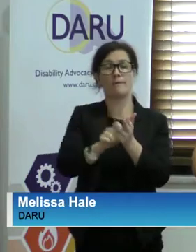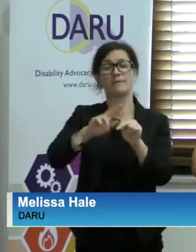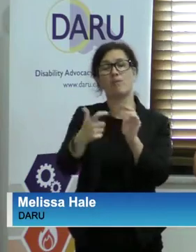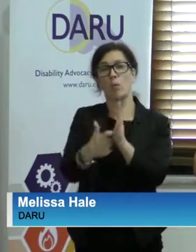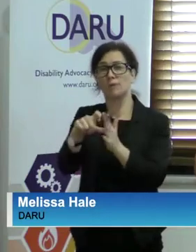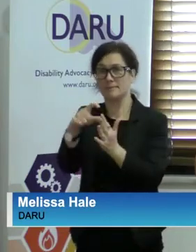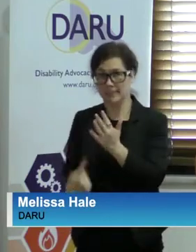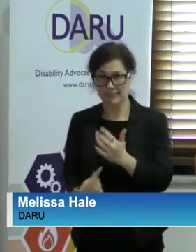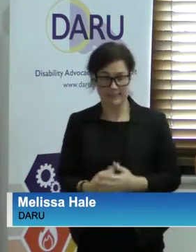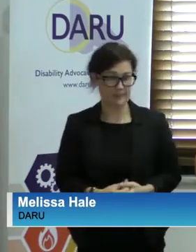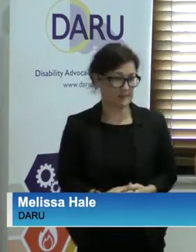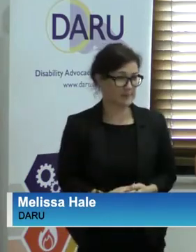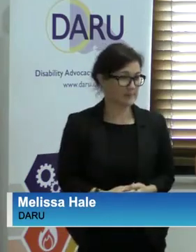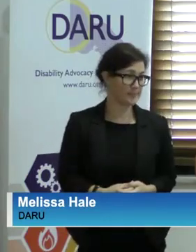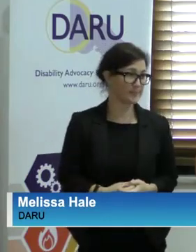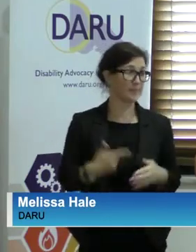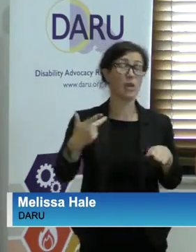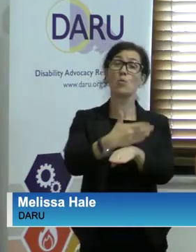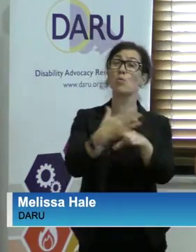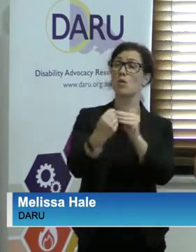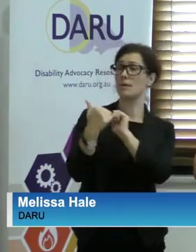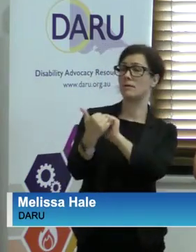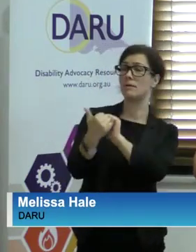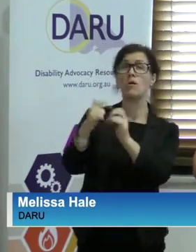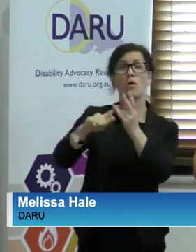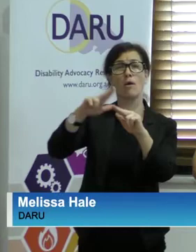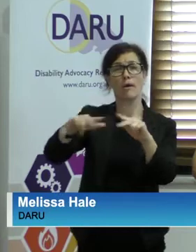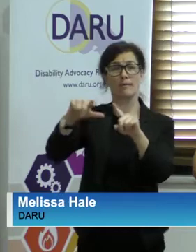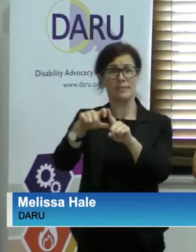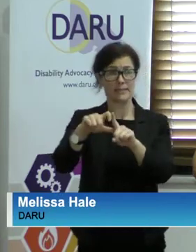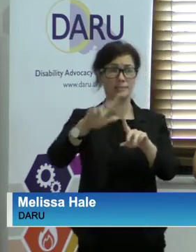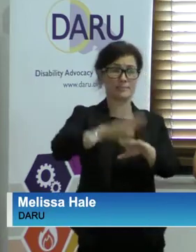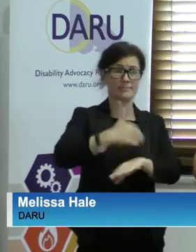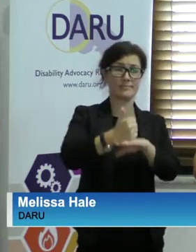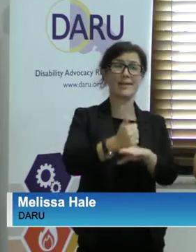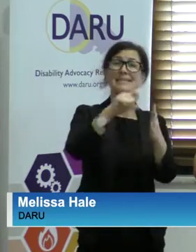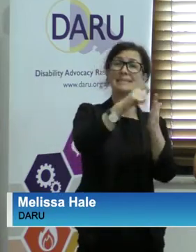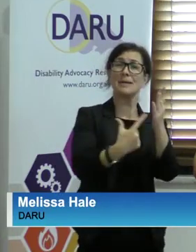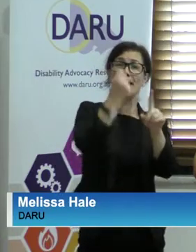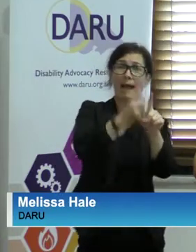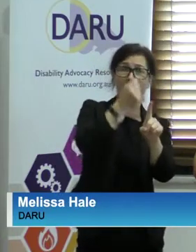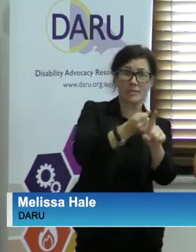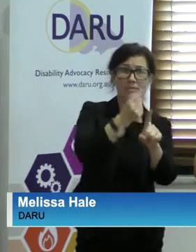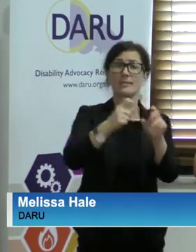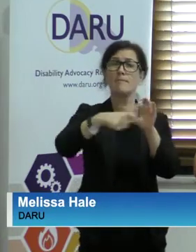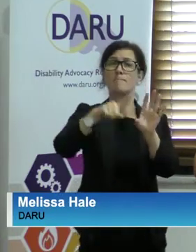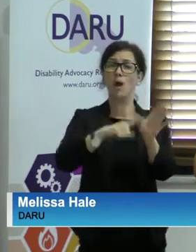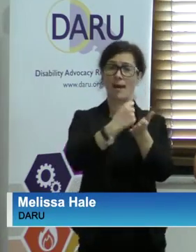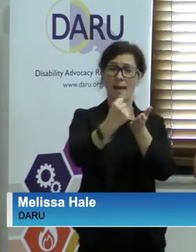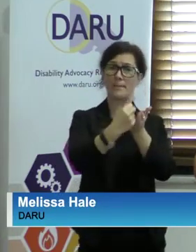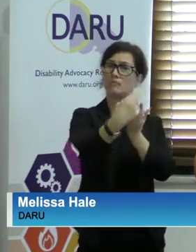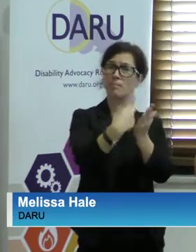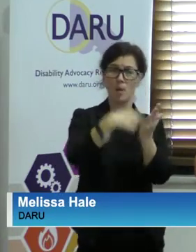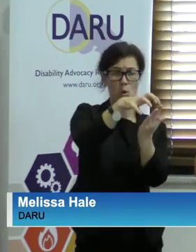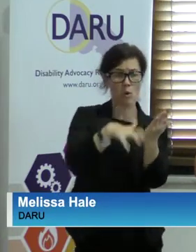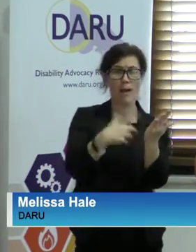So, we've worked with the Office for Disability to produce Disability Advocacy by the Numbers report, which looked